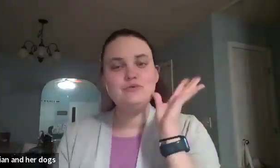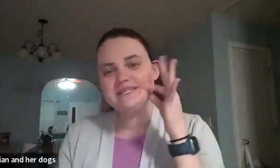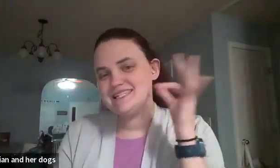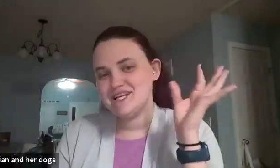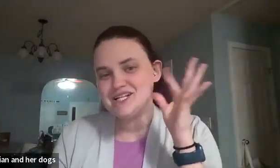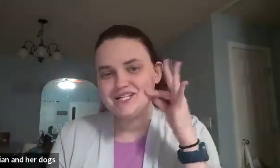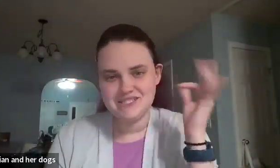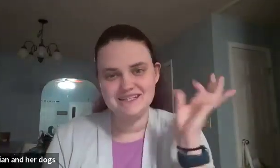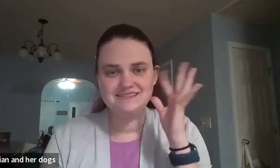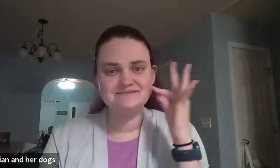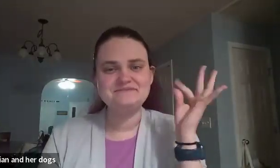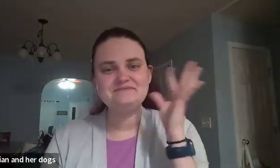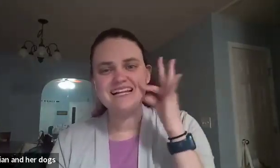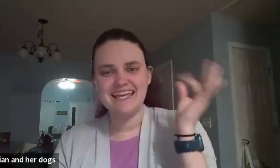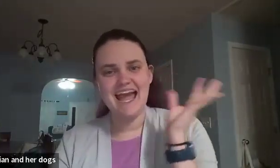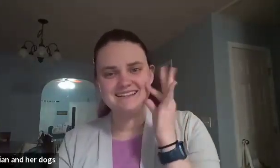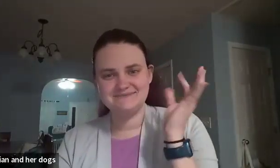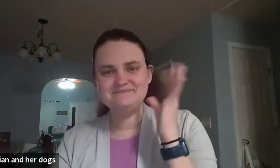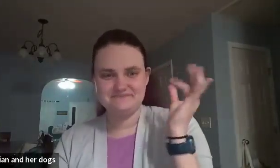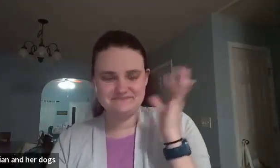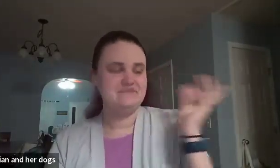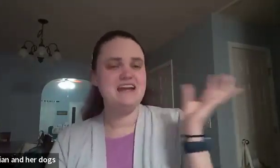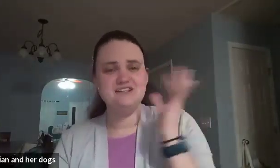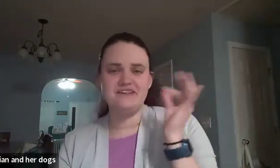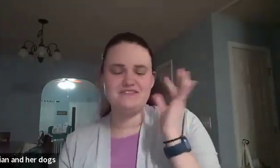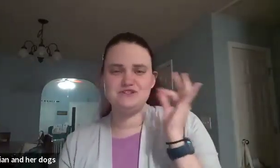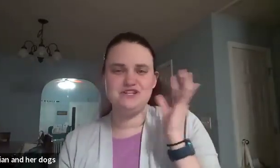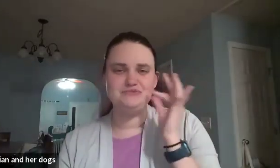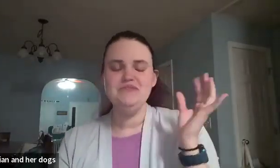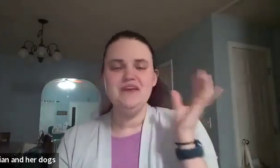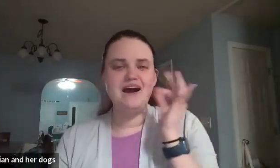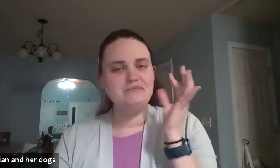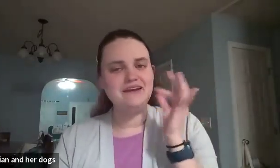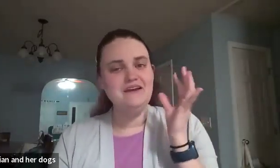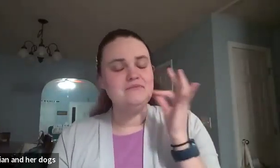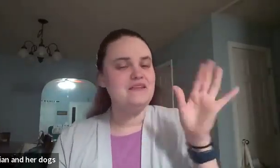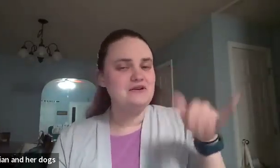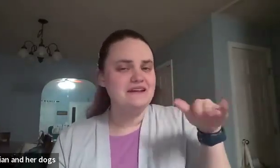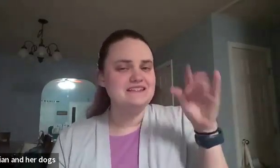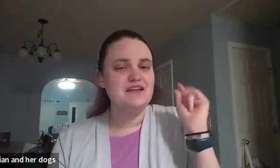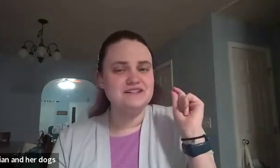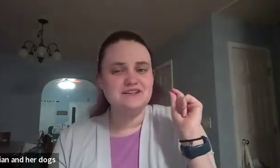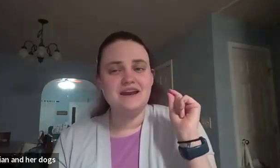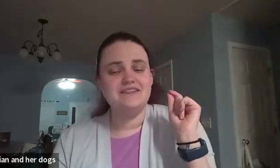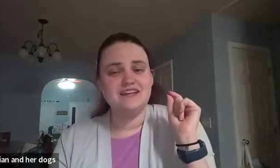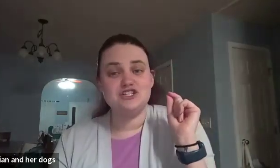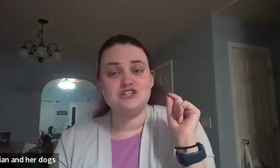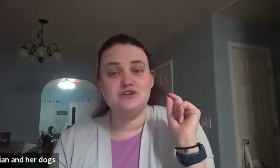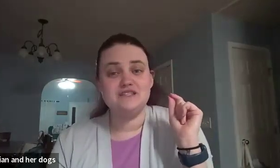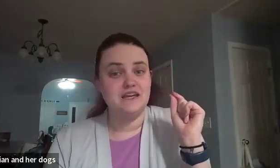the whiskers. Cat. I do think this one's cute. My little kids love it too, and I think it's just the cutest thing.